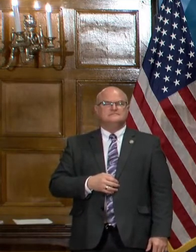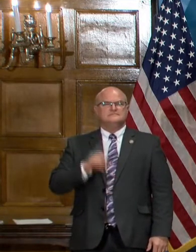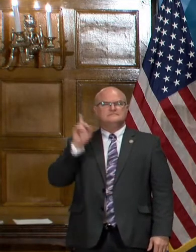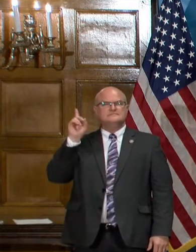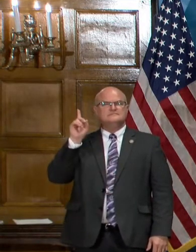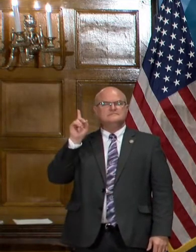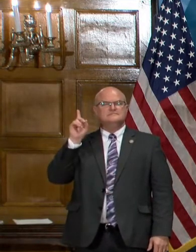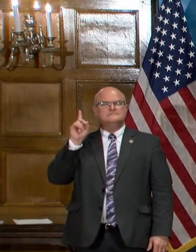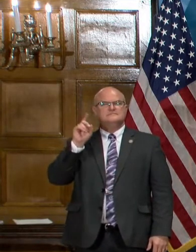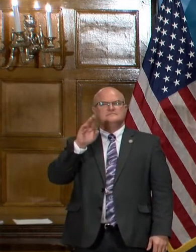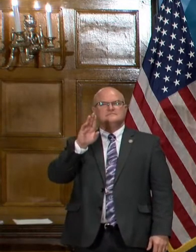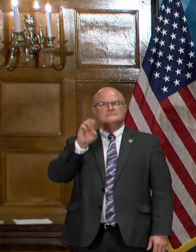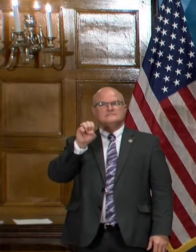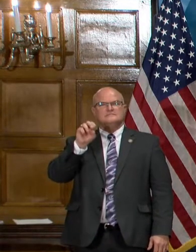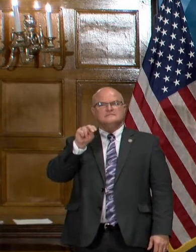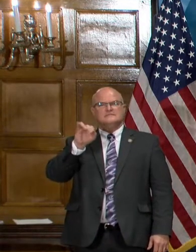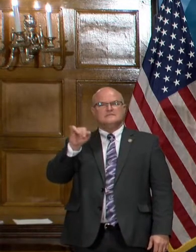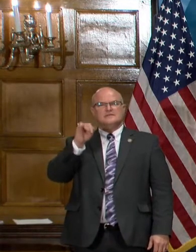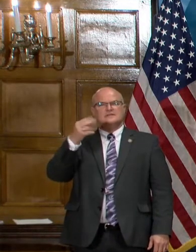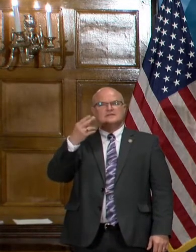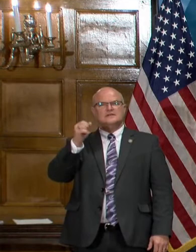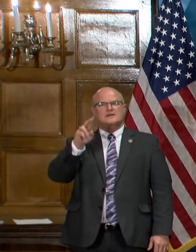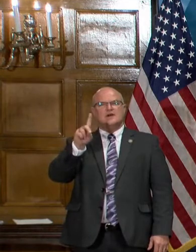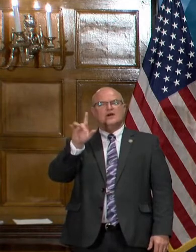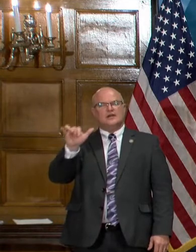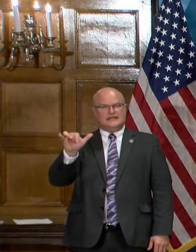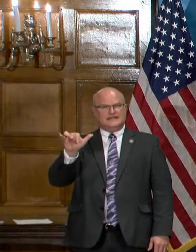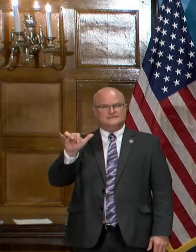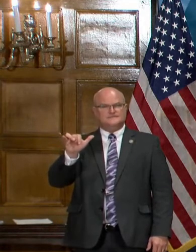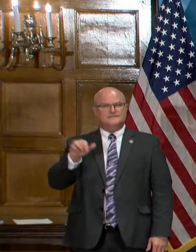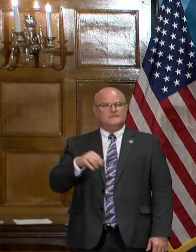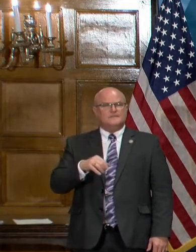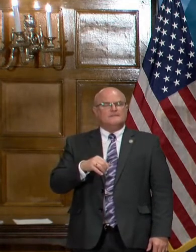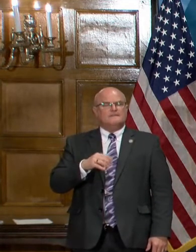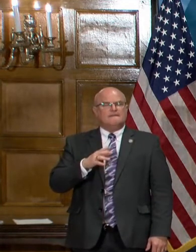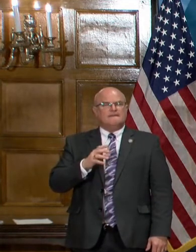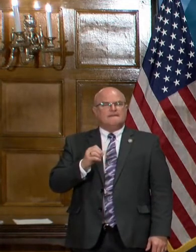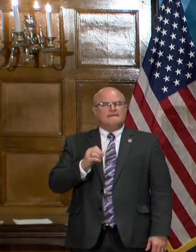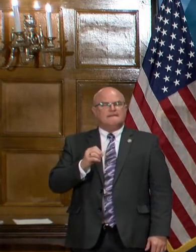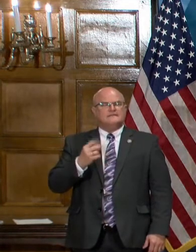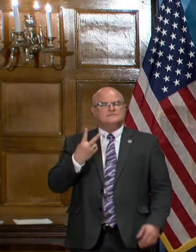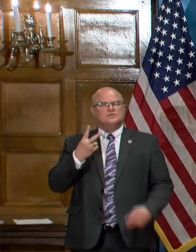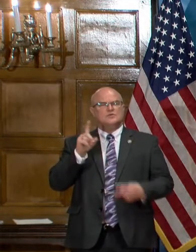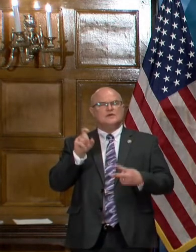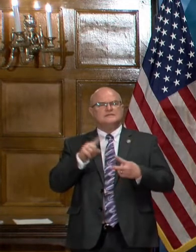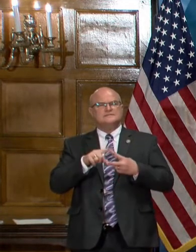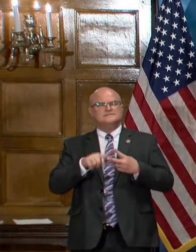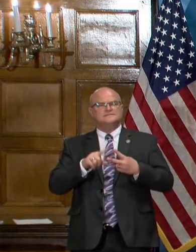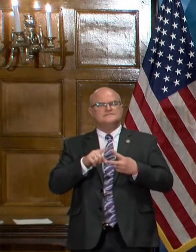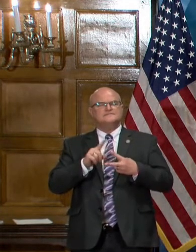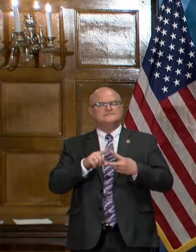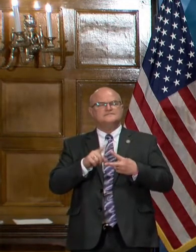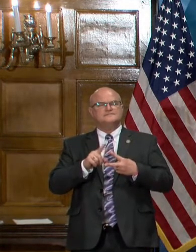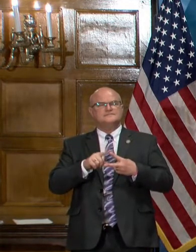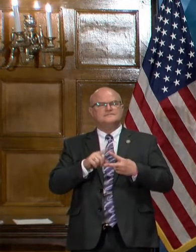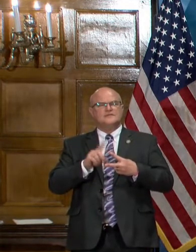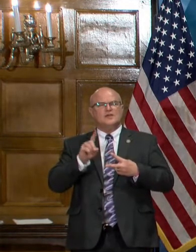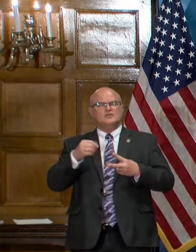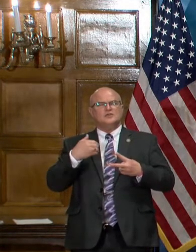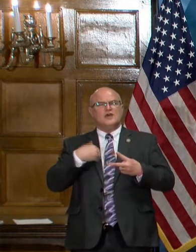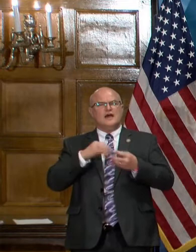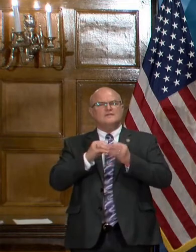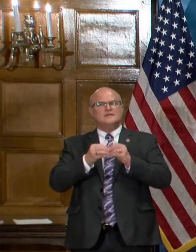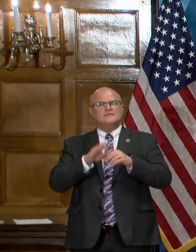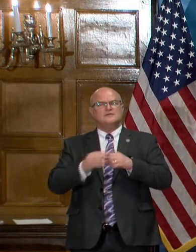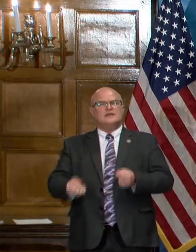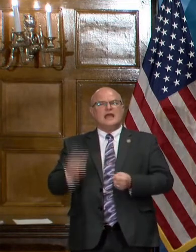Hi, this is Benji Hardy, the Arkansas Nonprofit News Network. So two questions. First off, do you have numbers